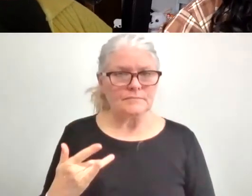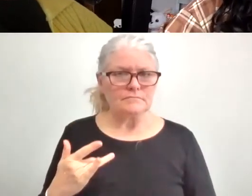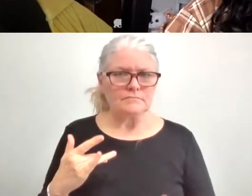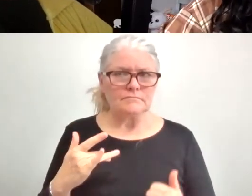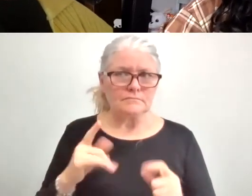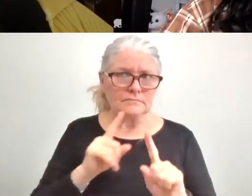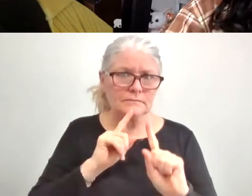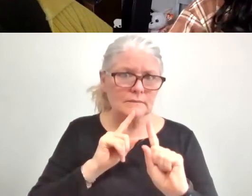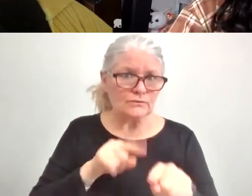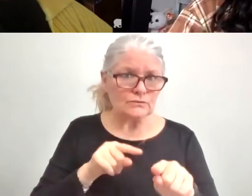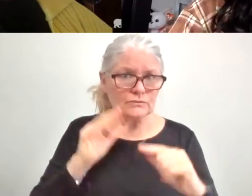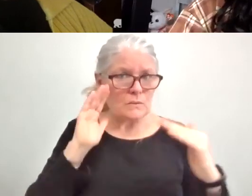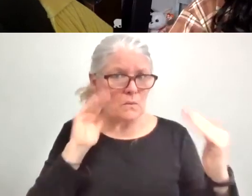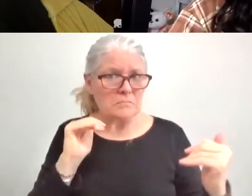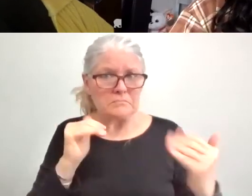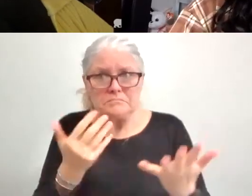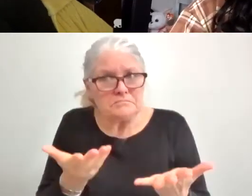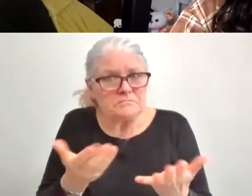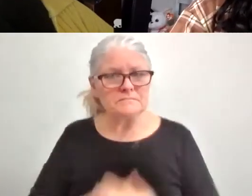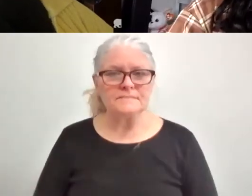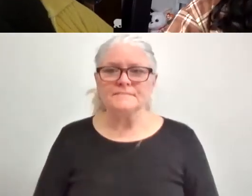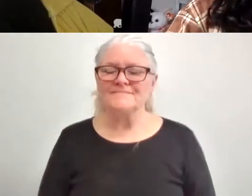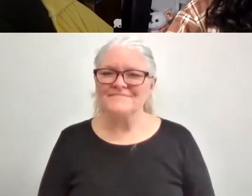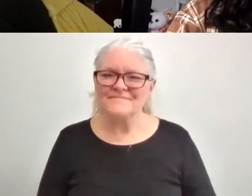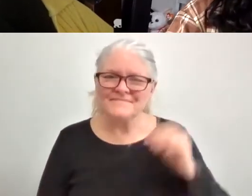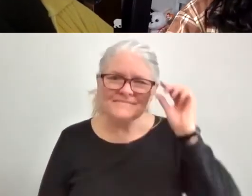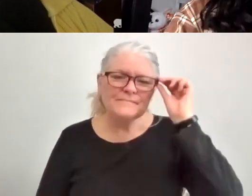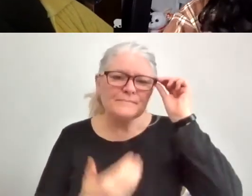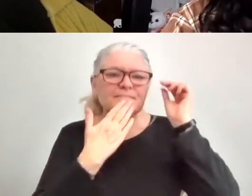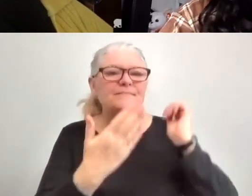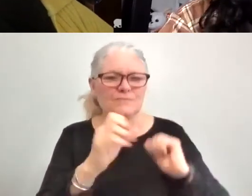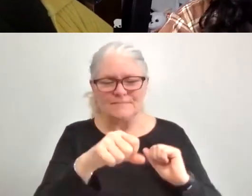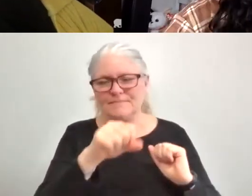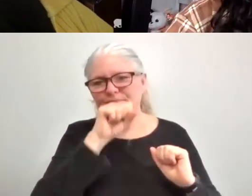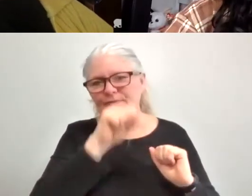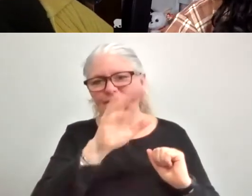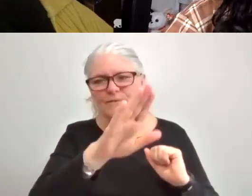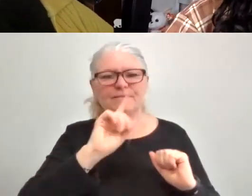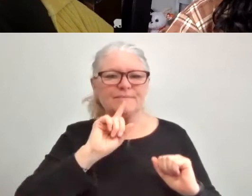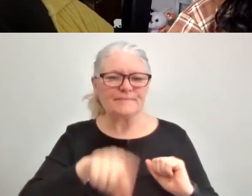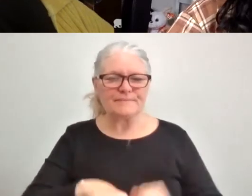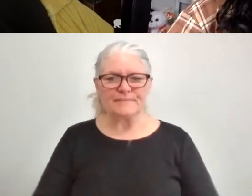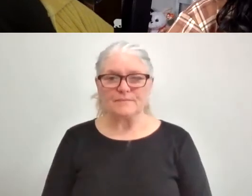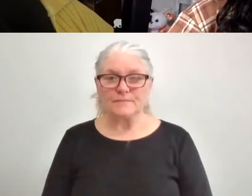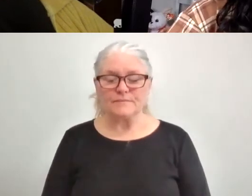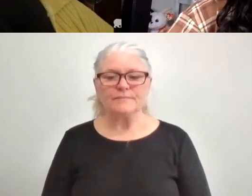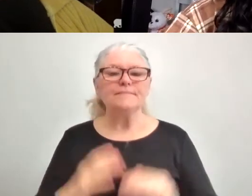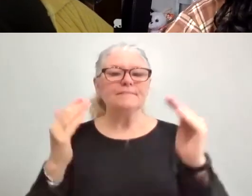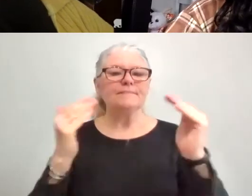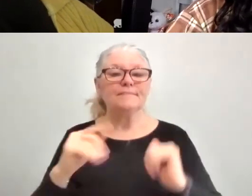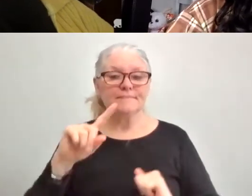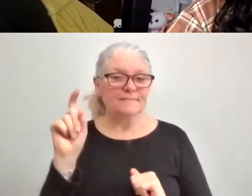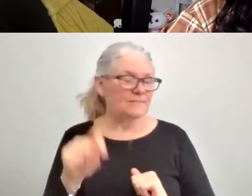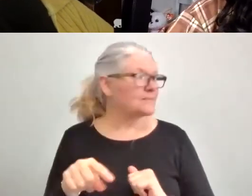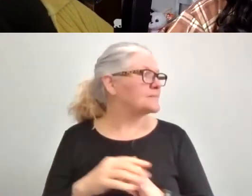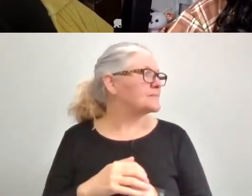I hope that answers the question. That does. I love that answer so much. The next question we have is,